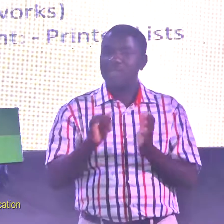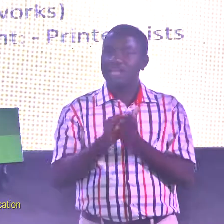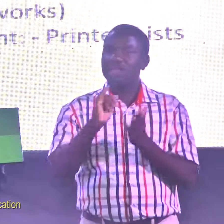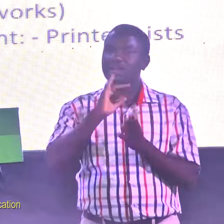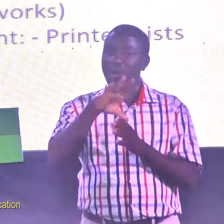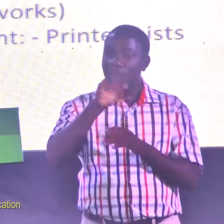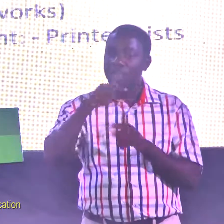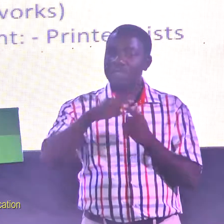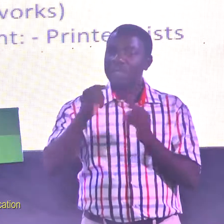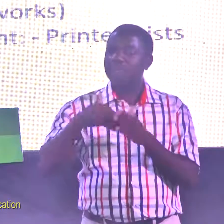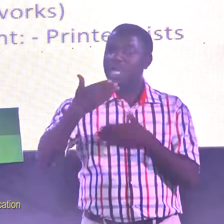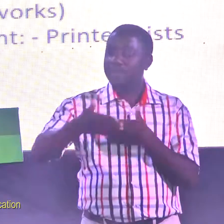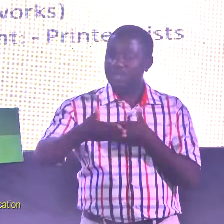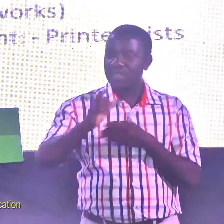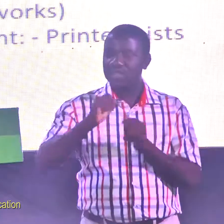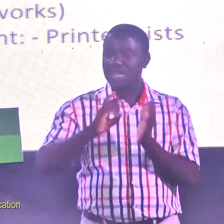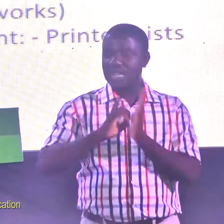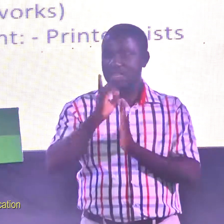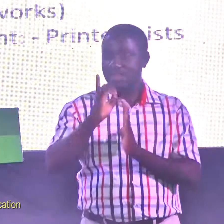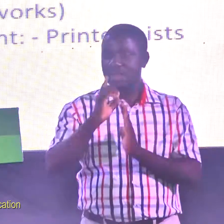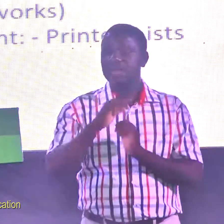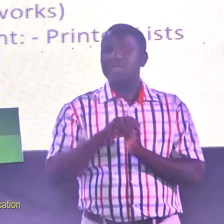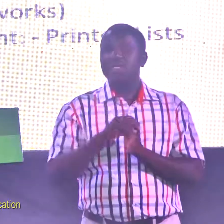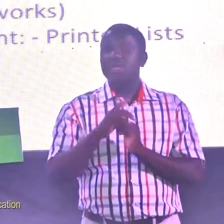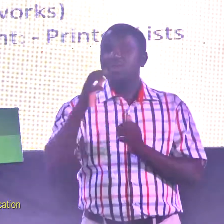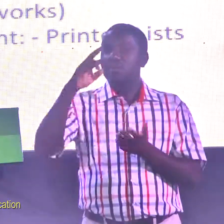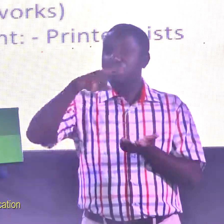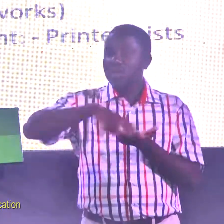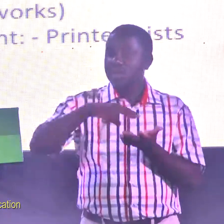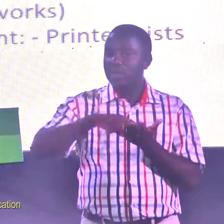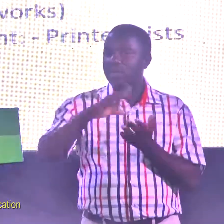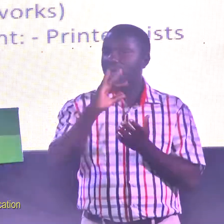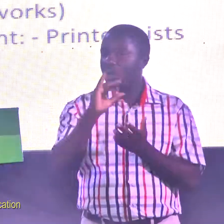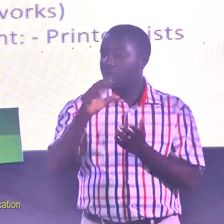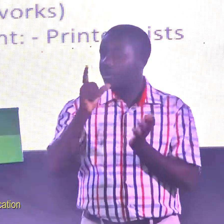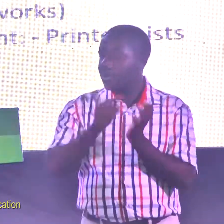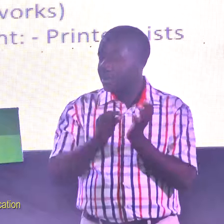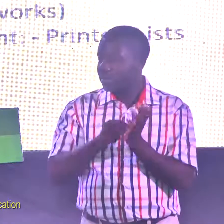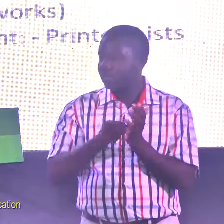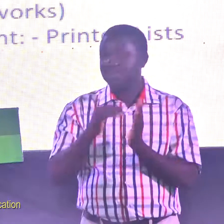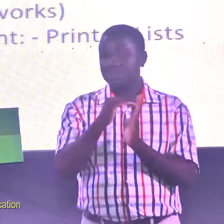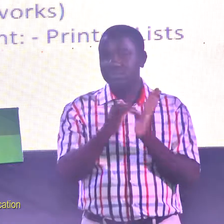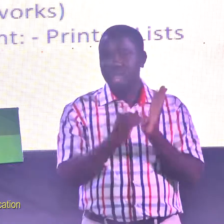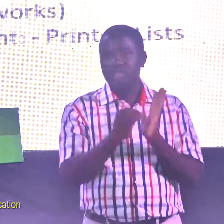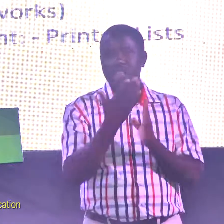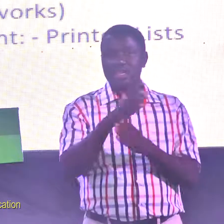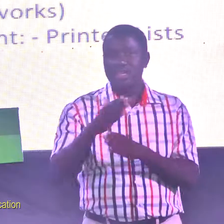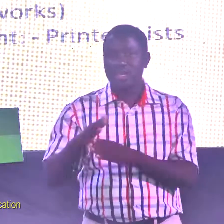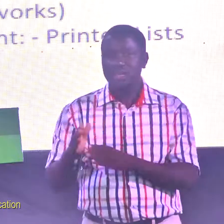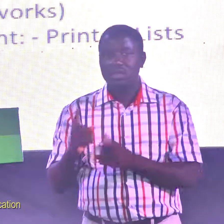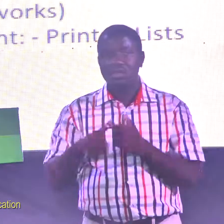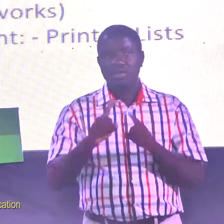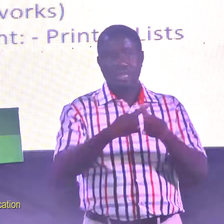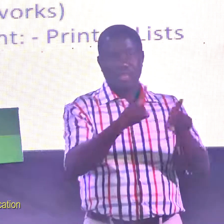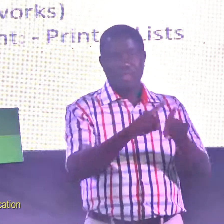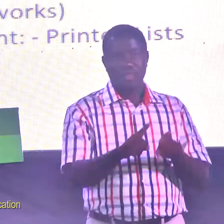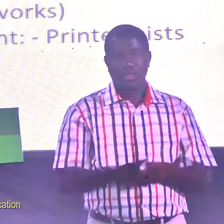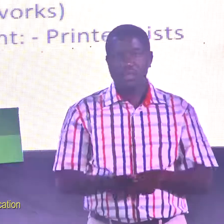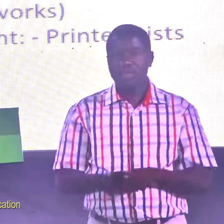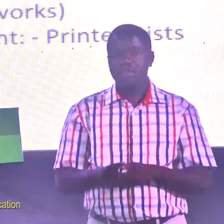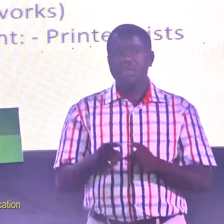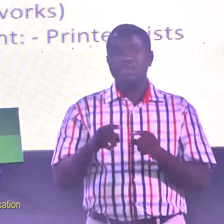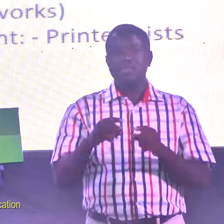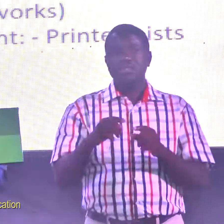Zambia. The register was printed as printed lists and then distributed to the various